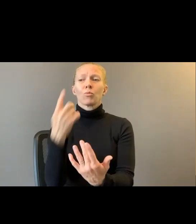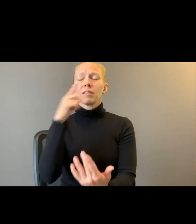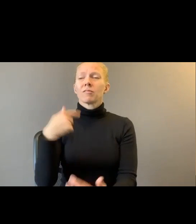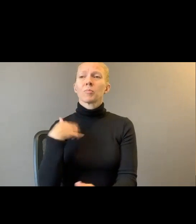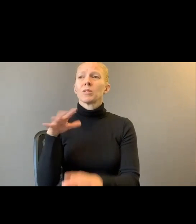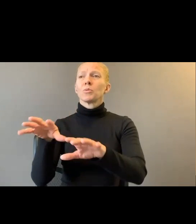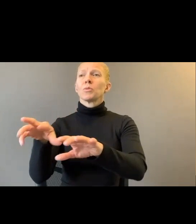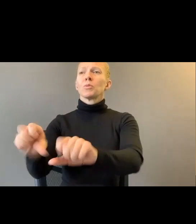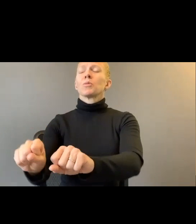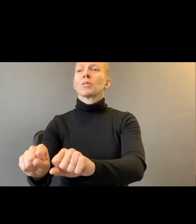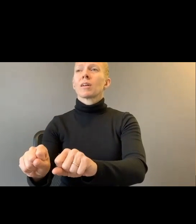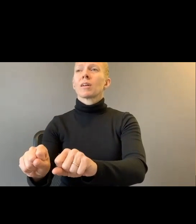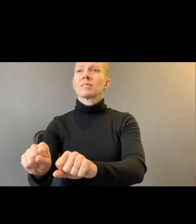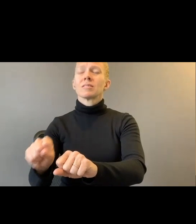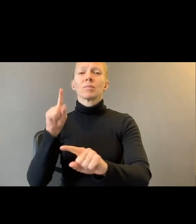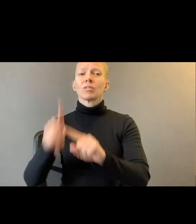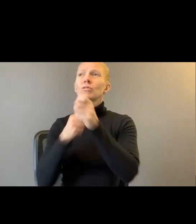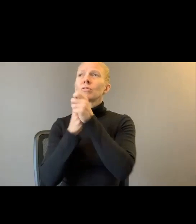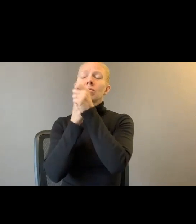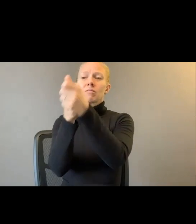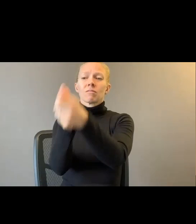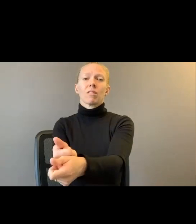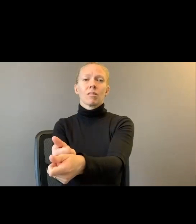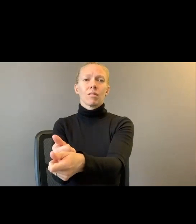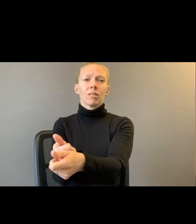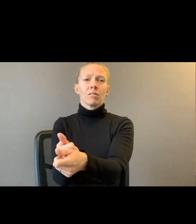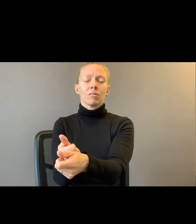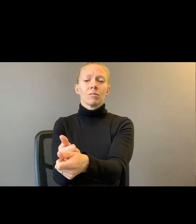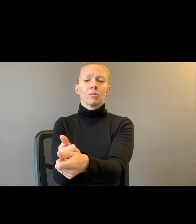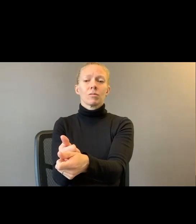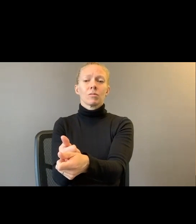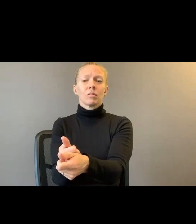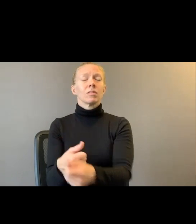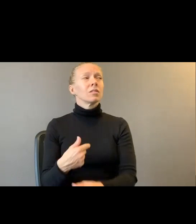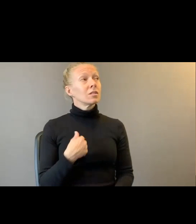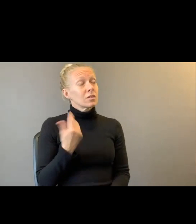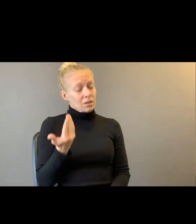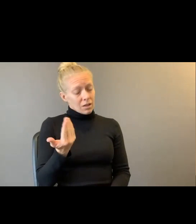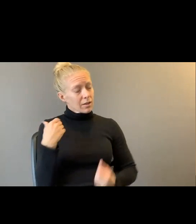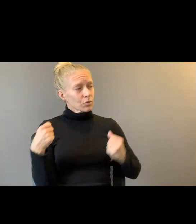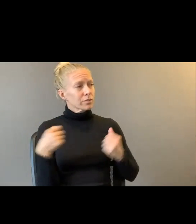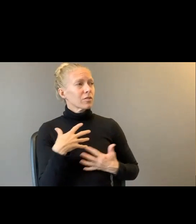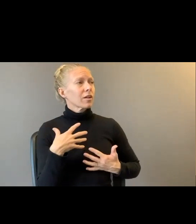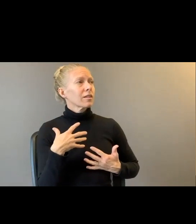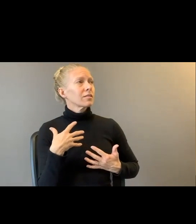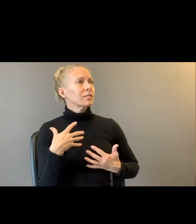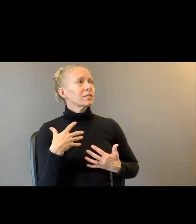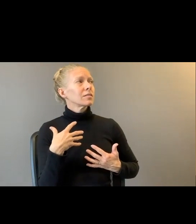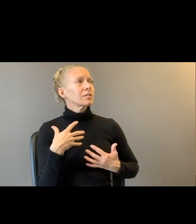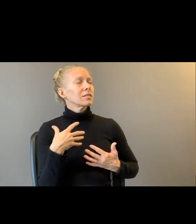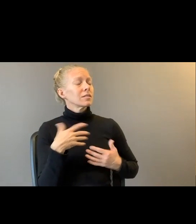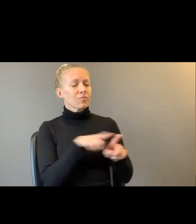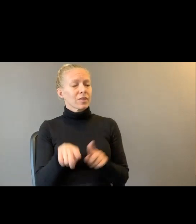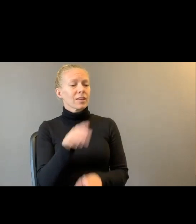of where she was going. I was afraid, she says, looking over the rim of her plastic